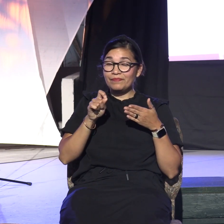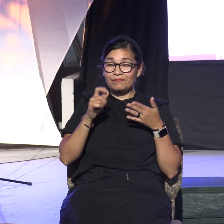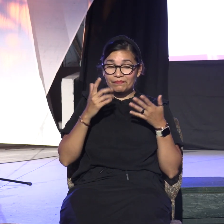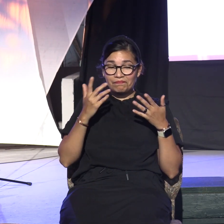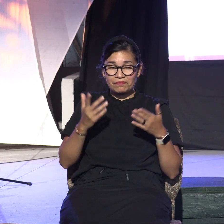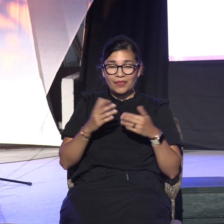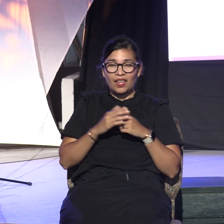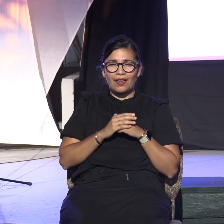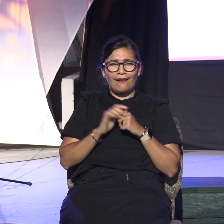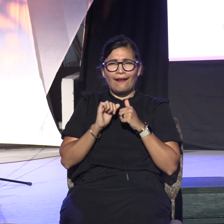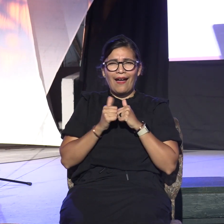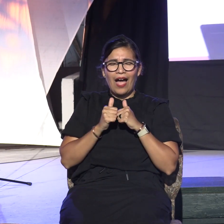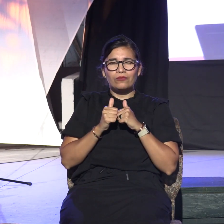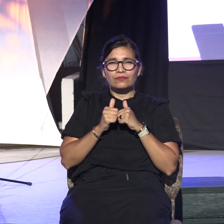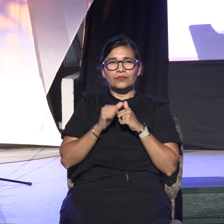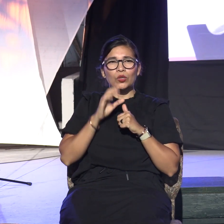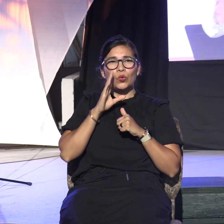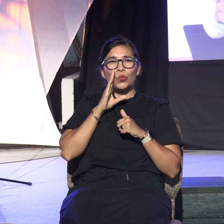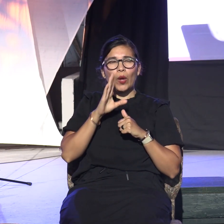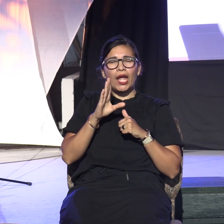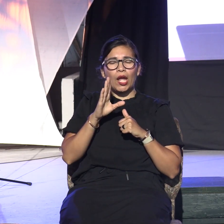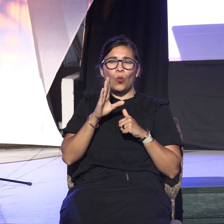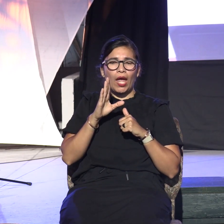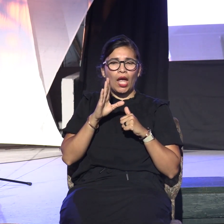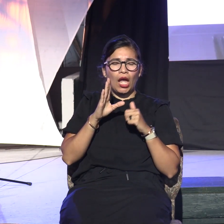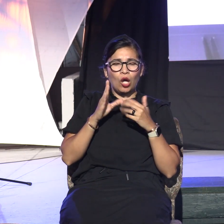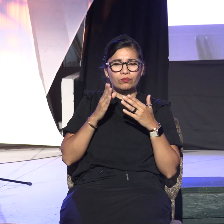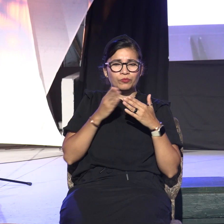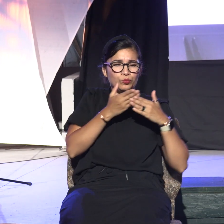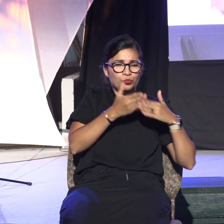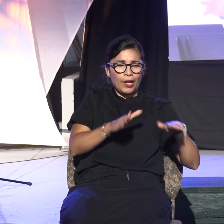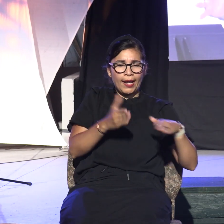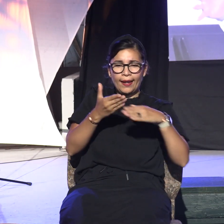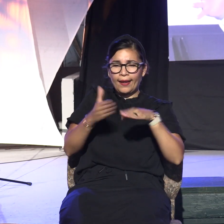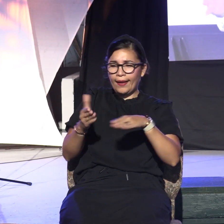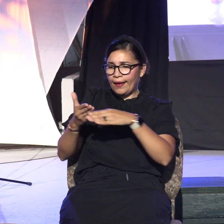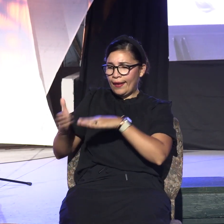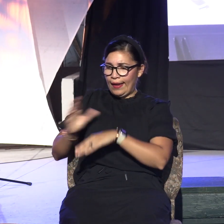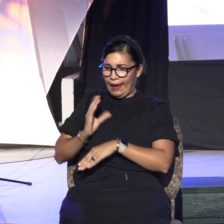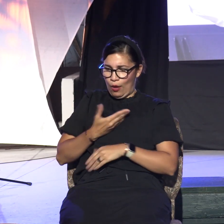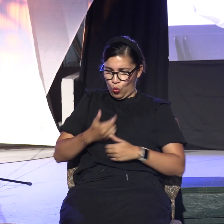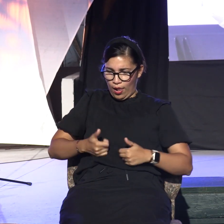of us are going to die at age 100. Except those